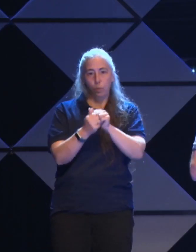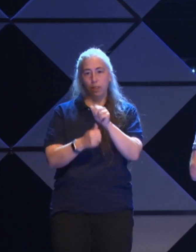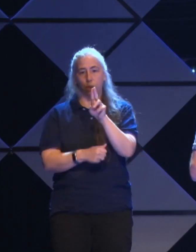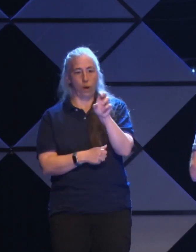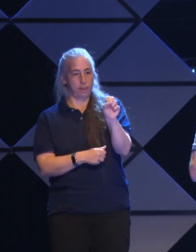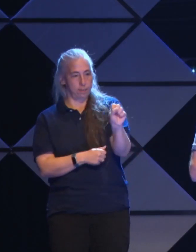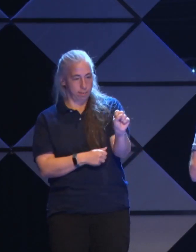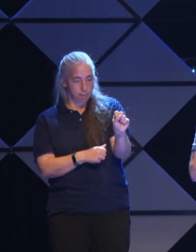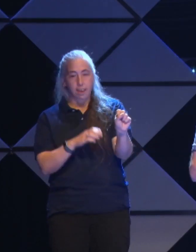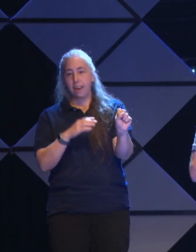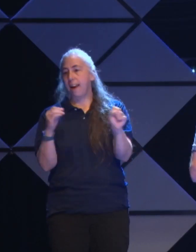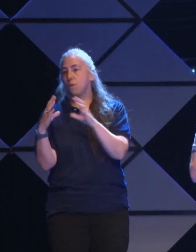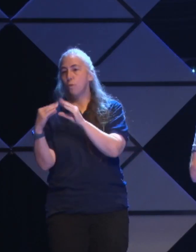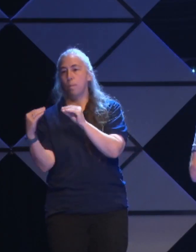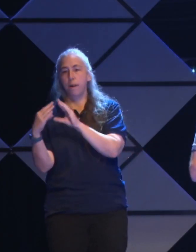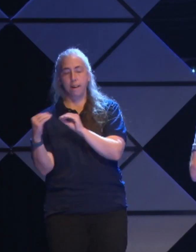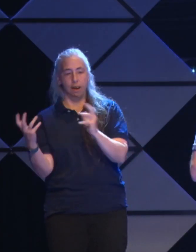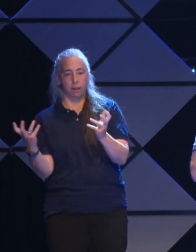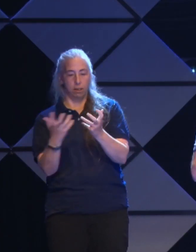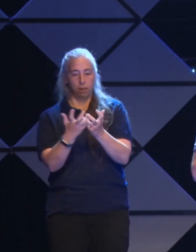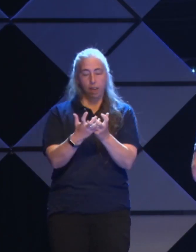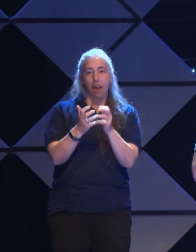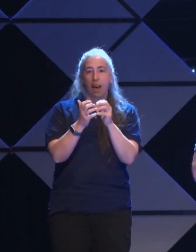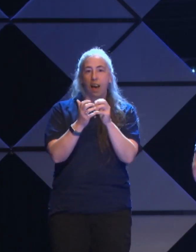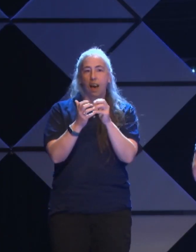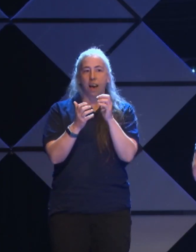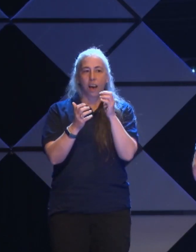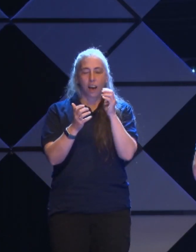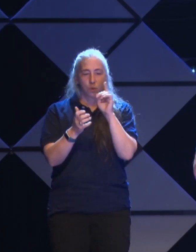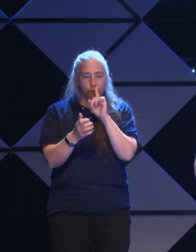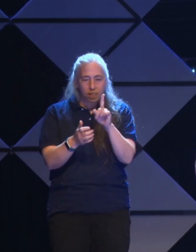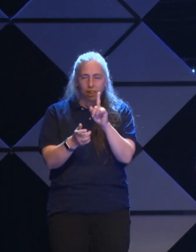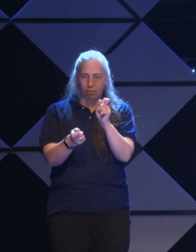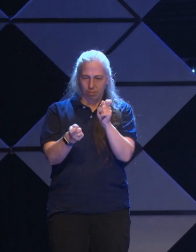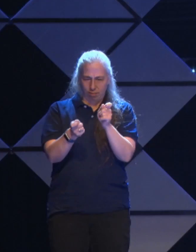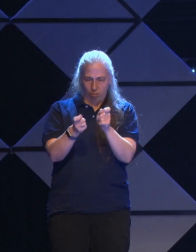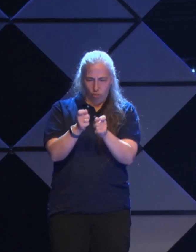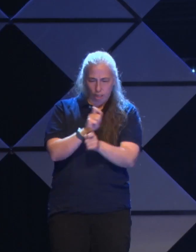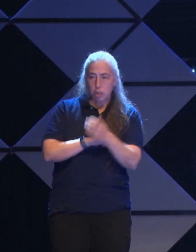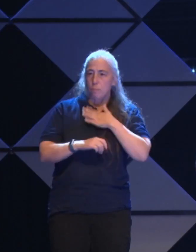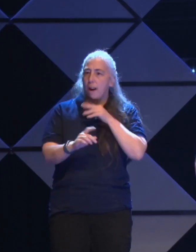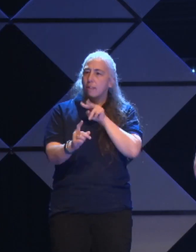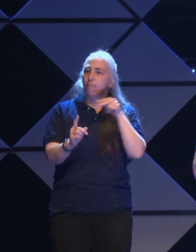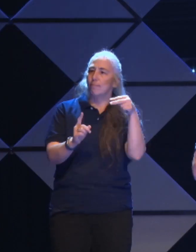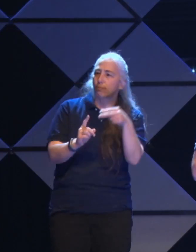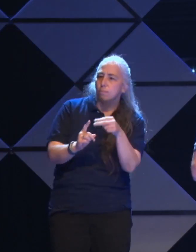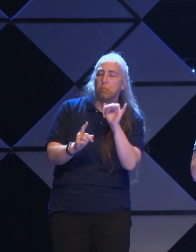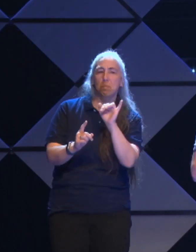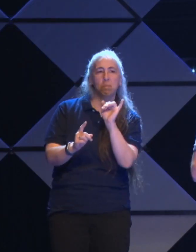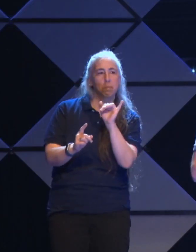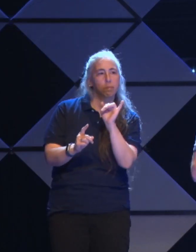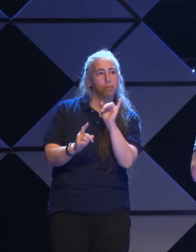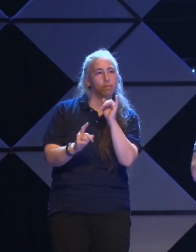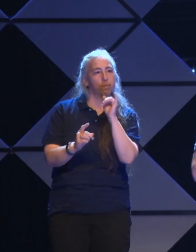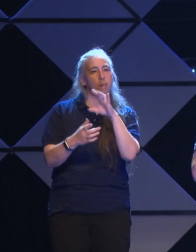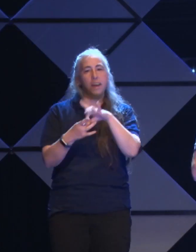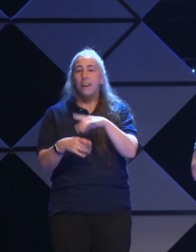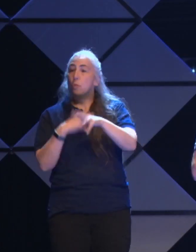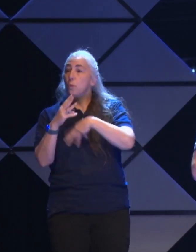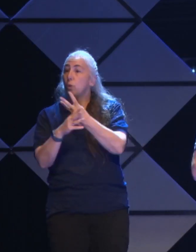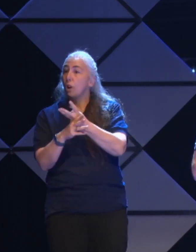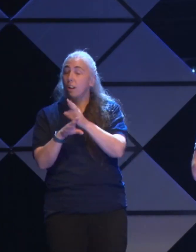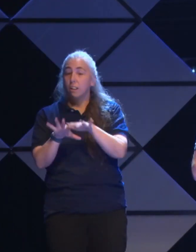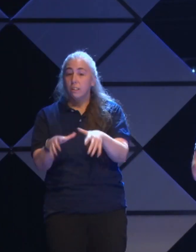country that's helping to shape my perspective and change my perspective of the world. So you all are in for a treat. Let's